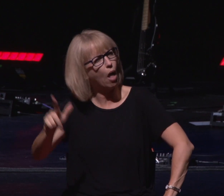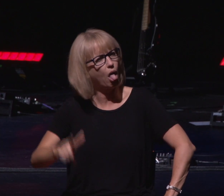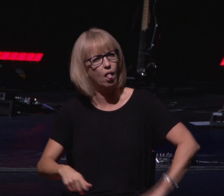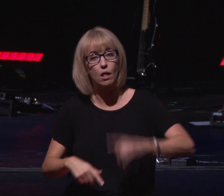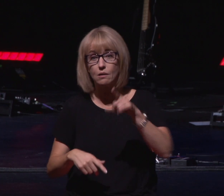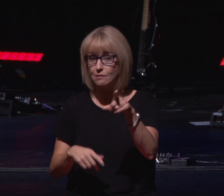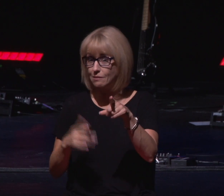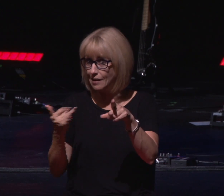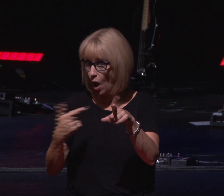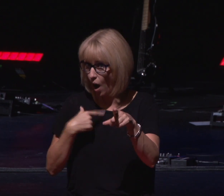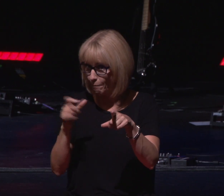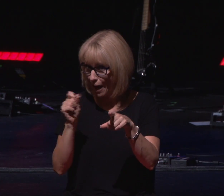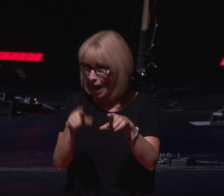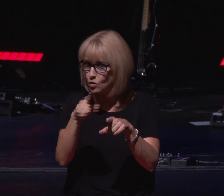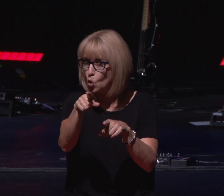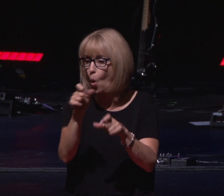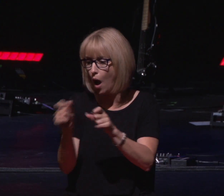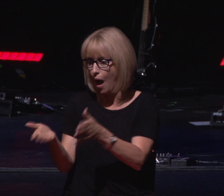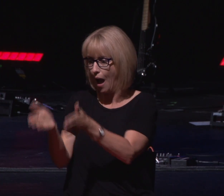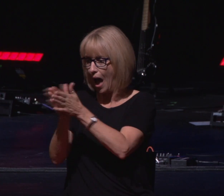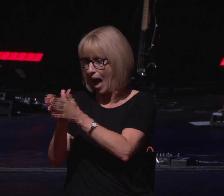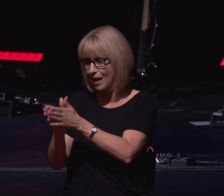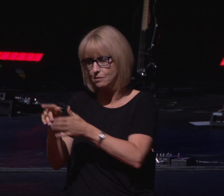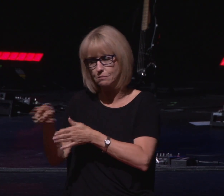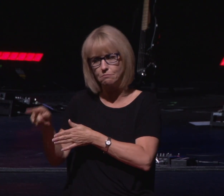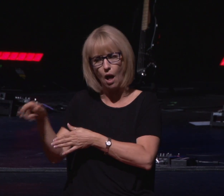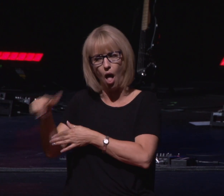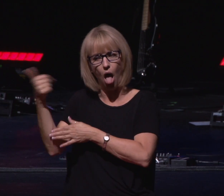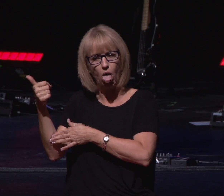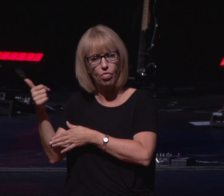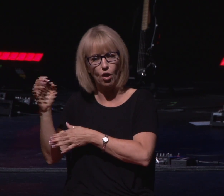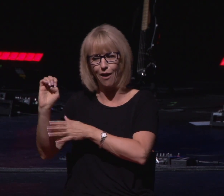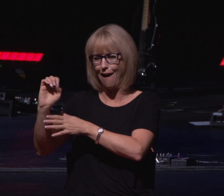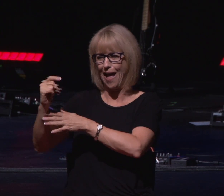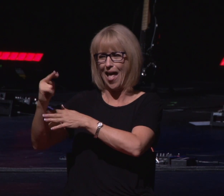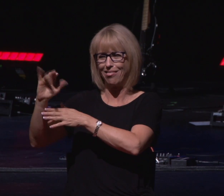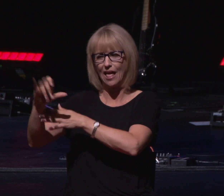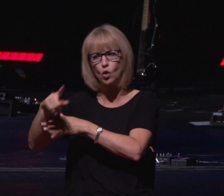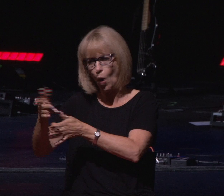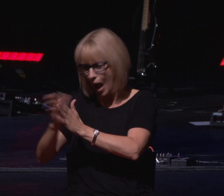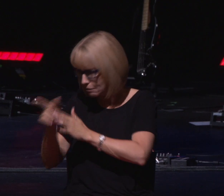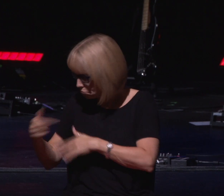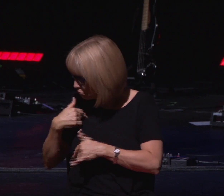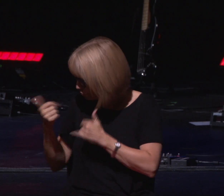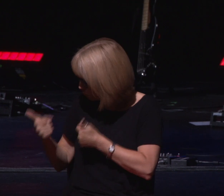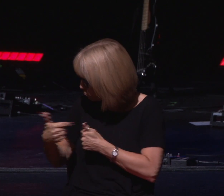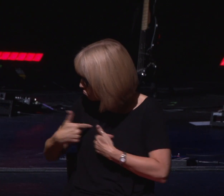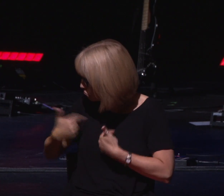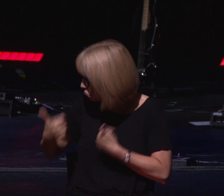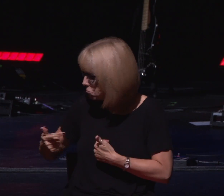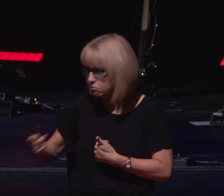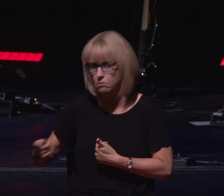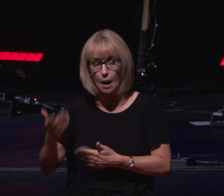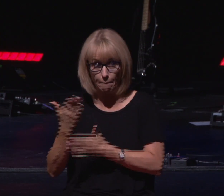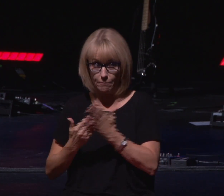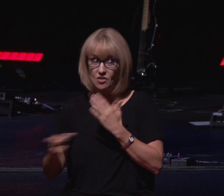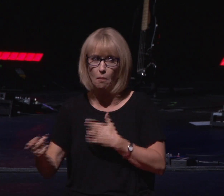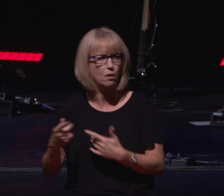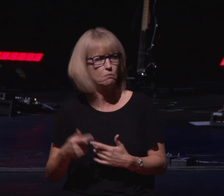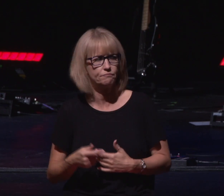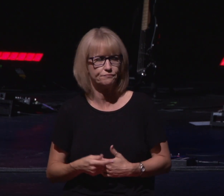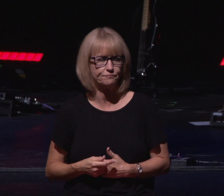group how you're doing with it. Because it's hard. We have our blind spots. Peter didn't see it in himself, but Paul sure saw it